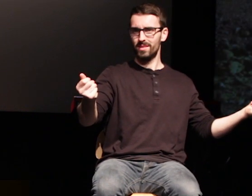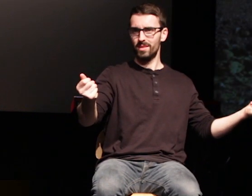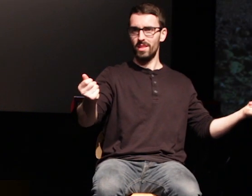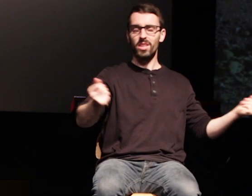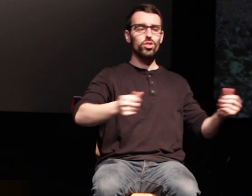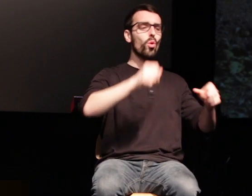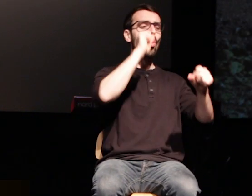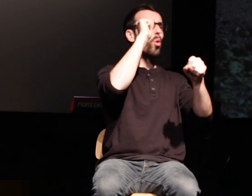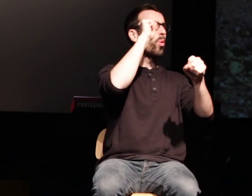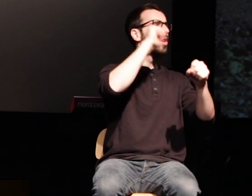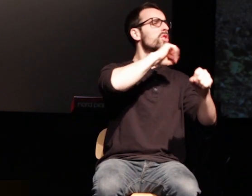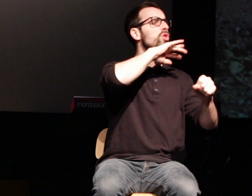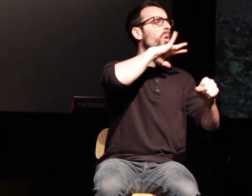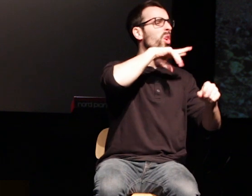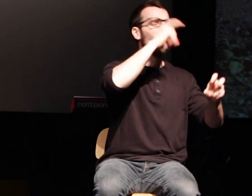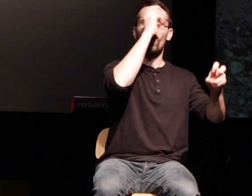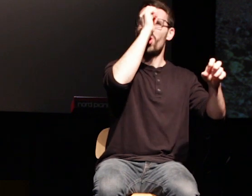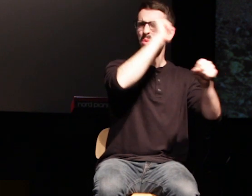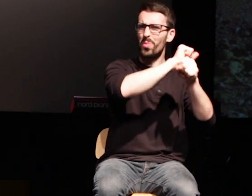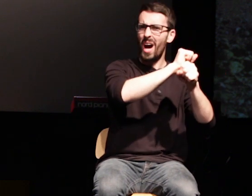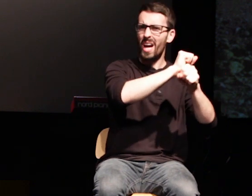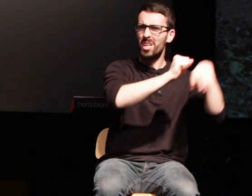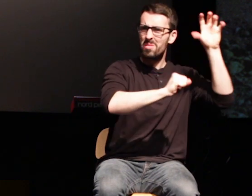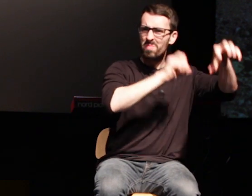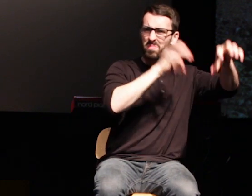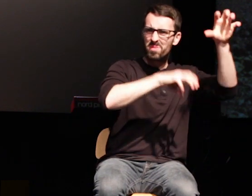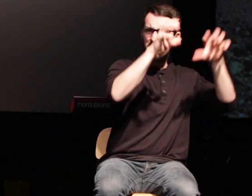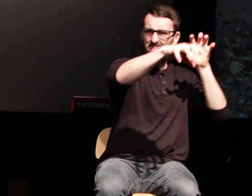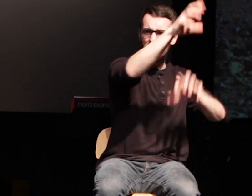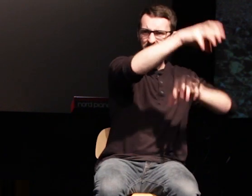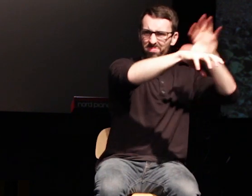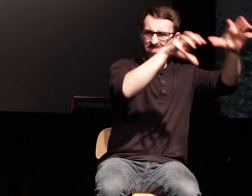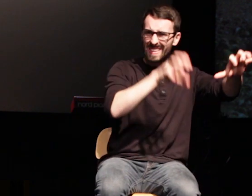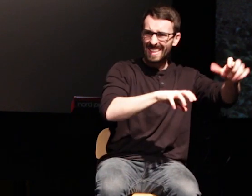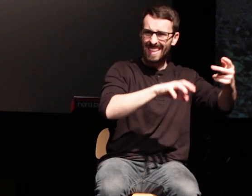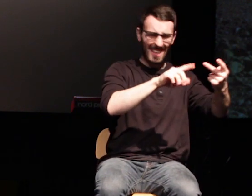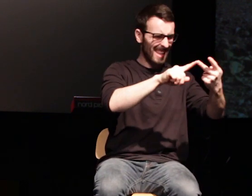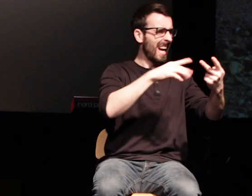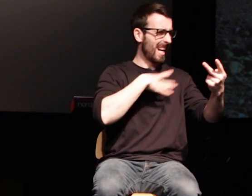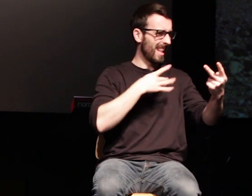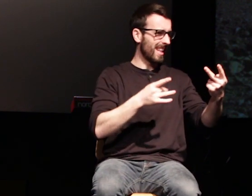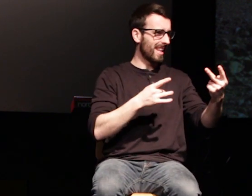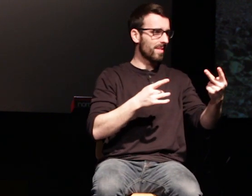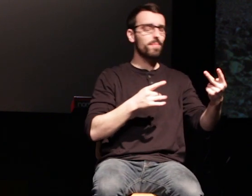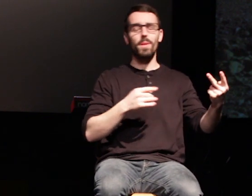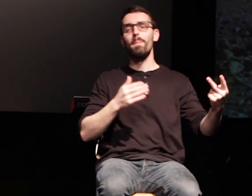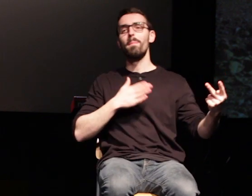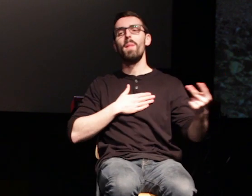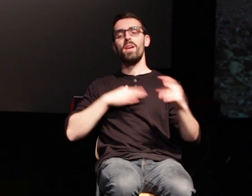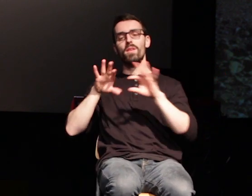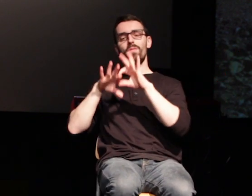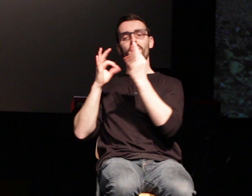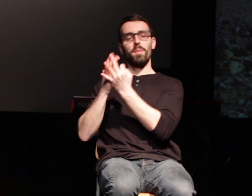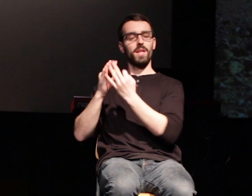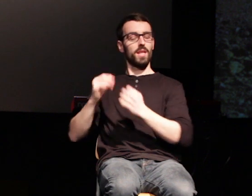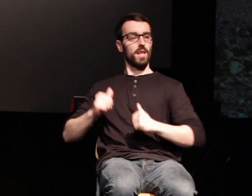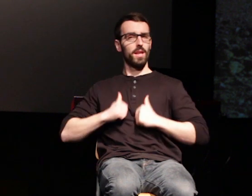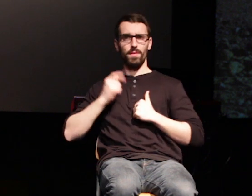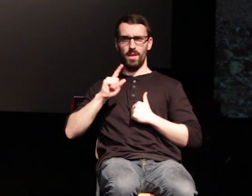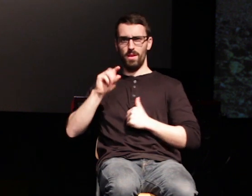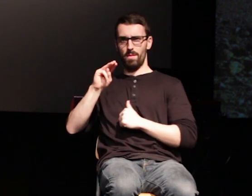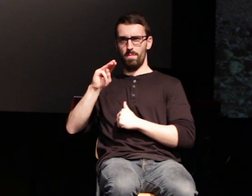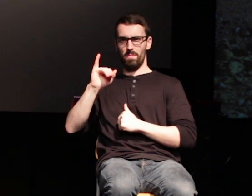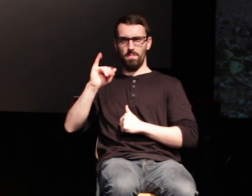soil illustration that Jesus uses for the second type of soil. And it reminds me, my family lived in Midland. They still live in Midland. I was there for